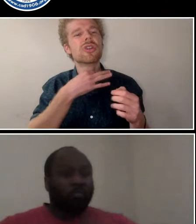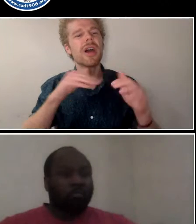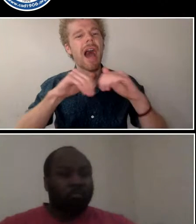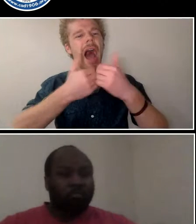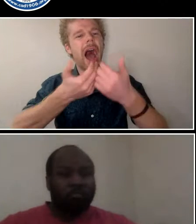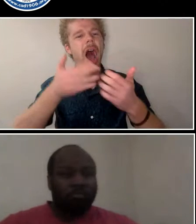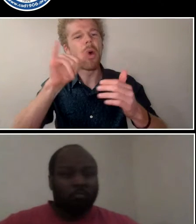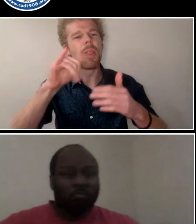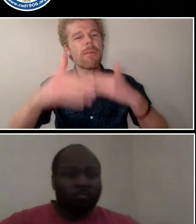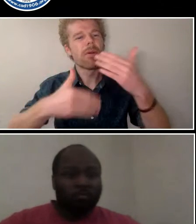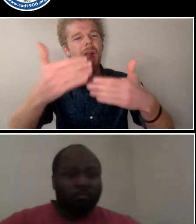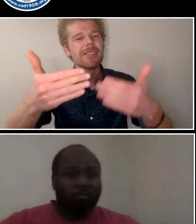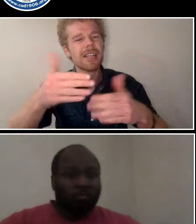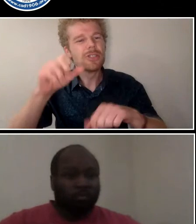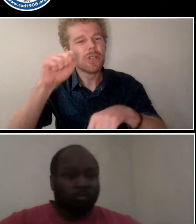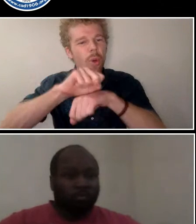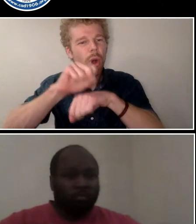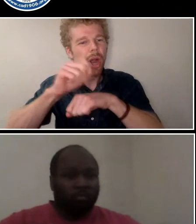Would you say that again, please?